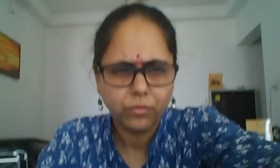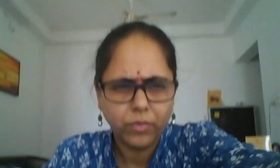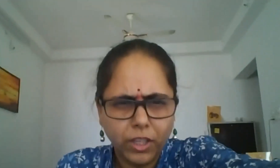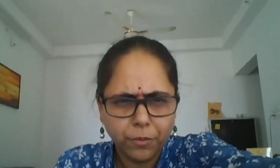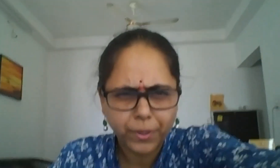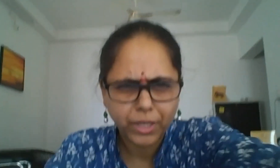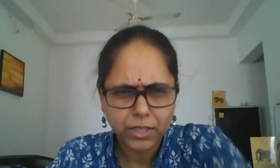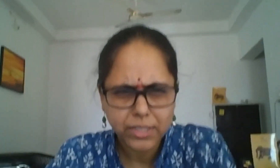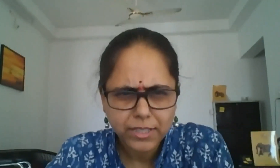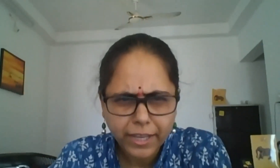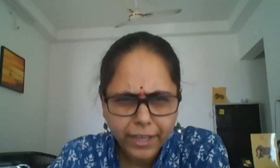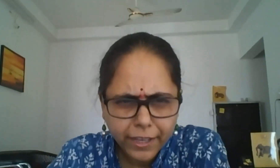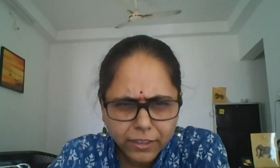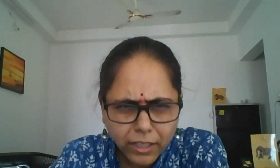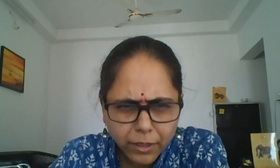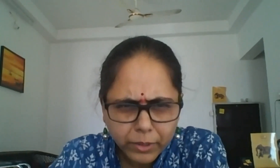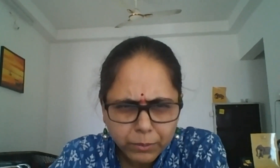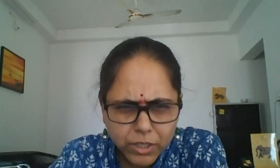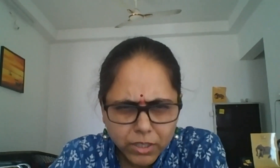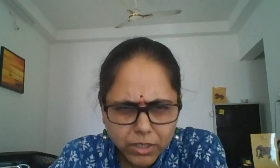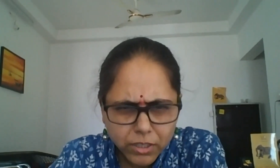Give me a second. I'll just.